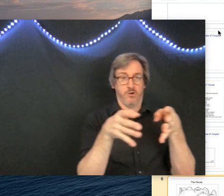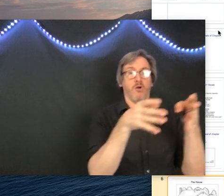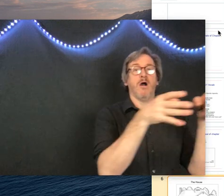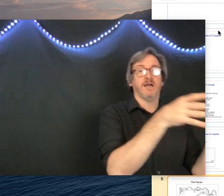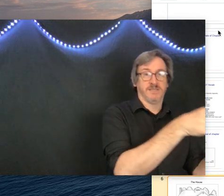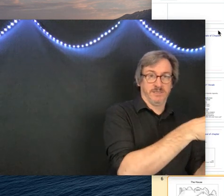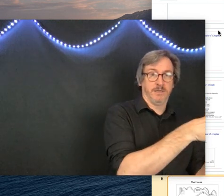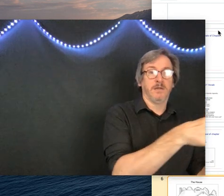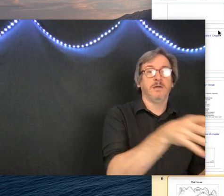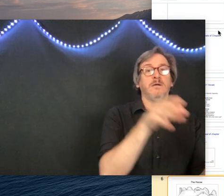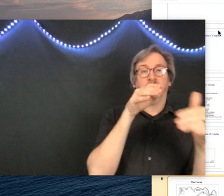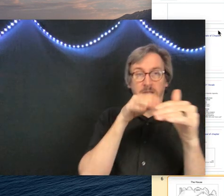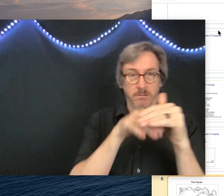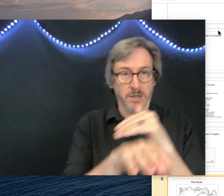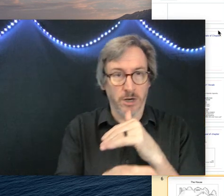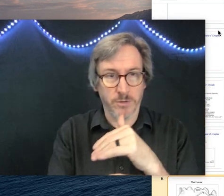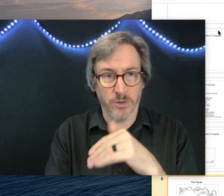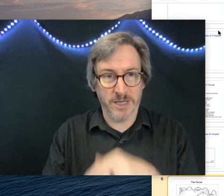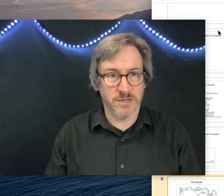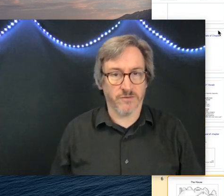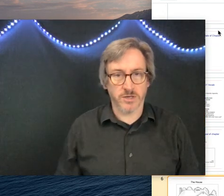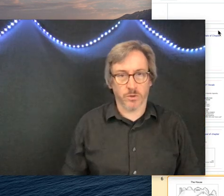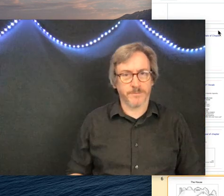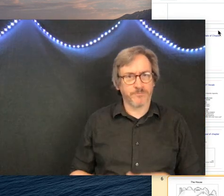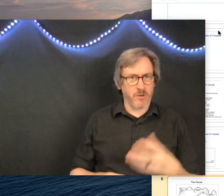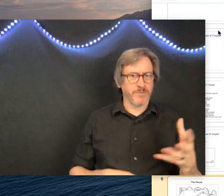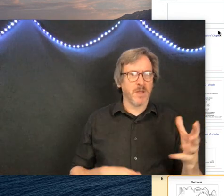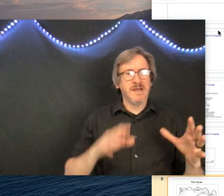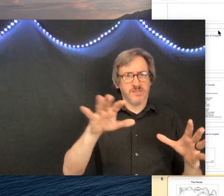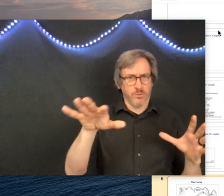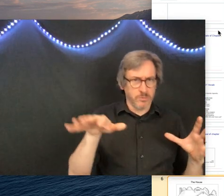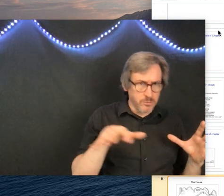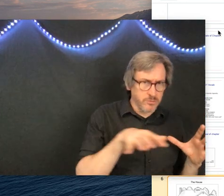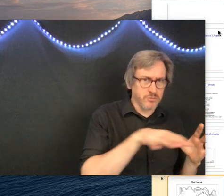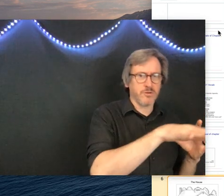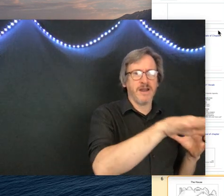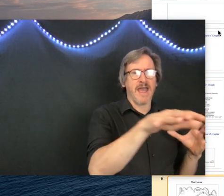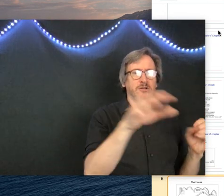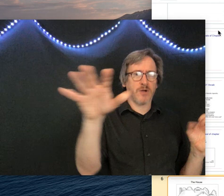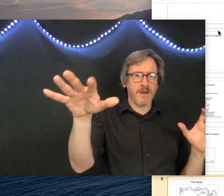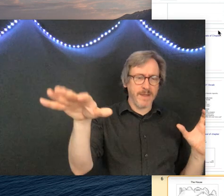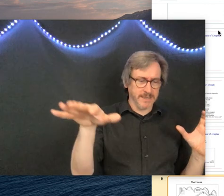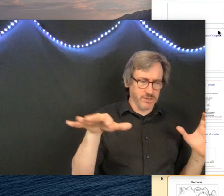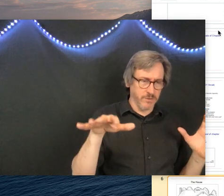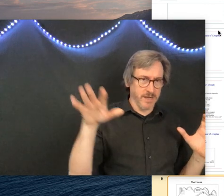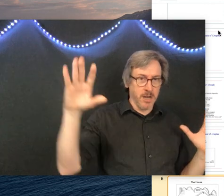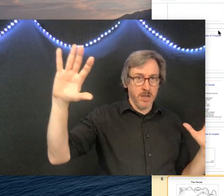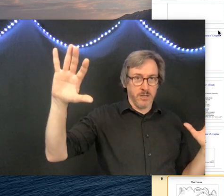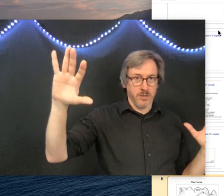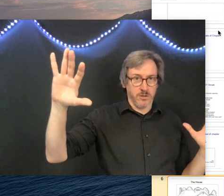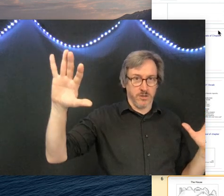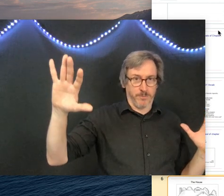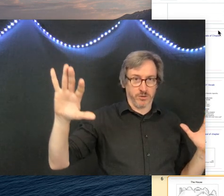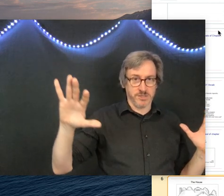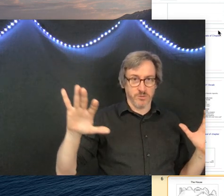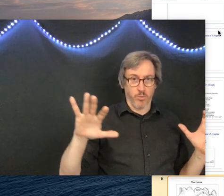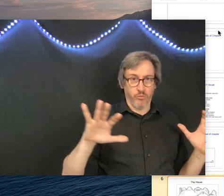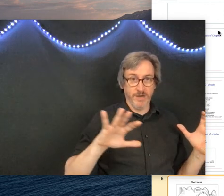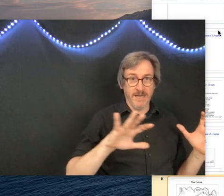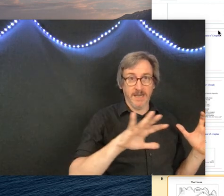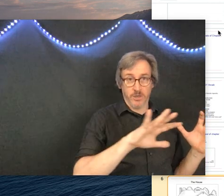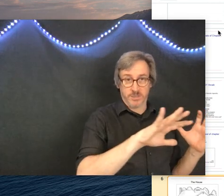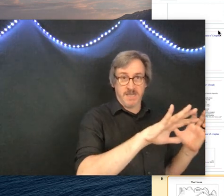way across. Then you can get to the front door. Right. So try to make it so that the